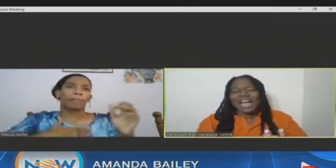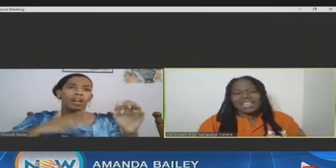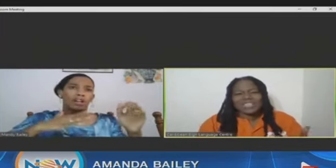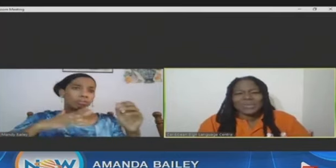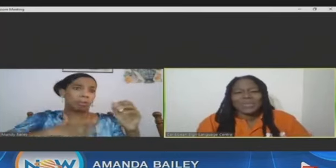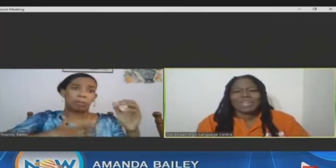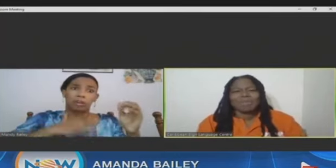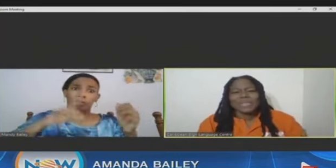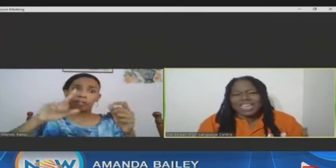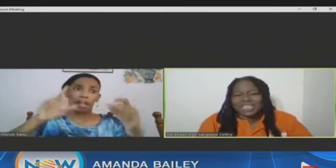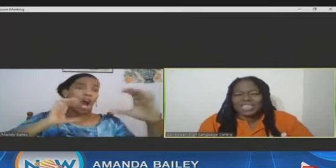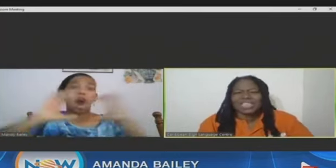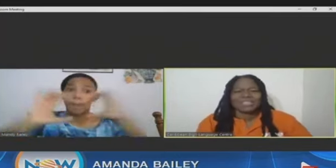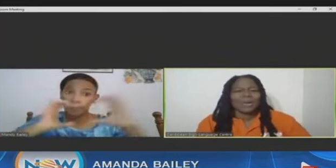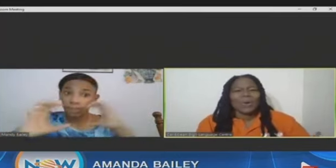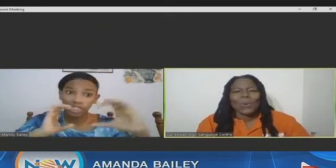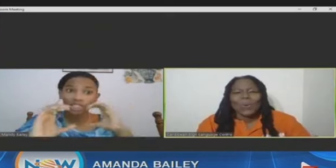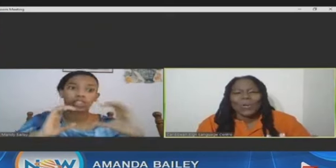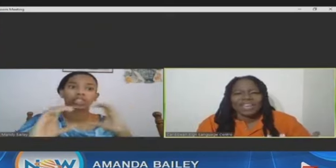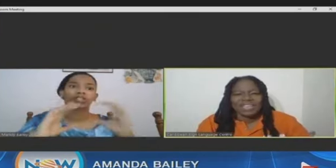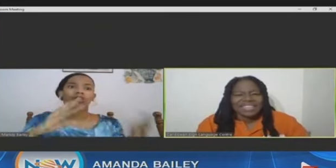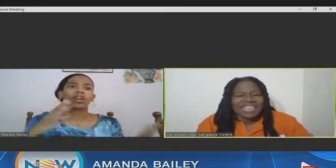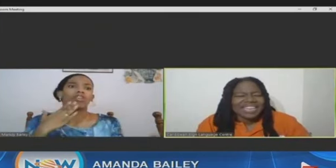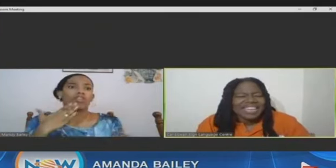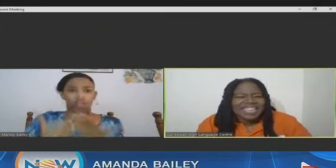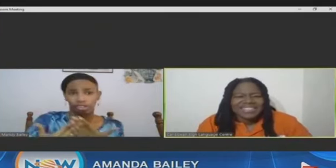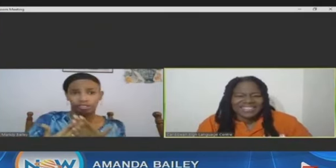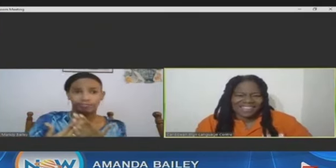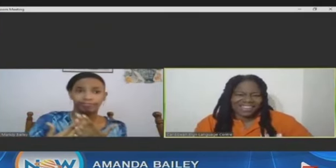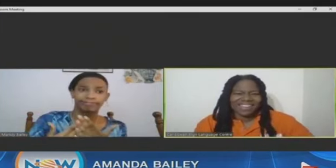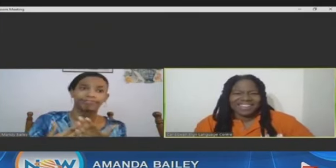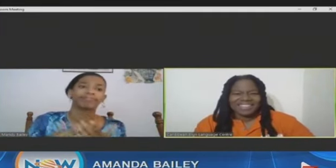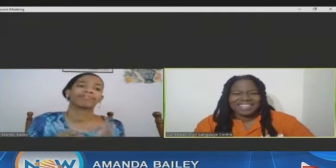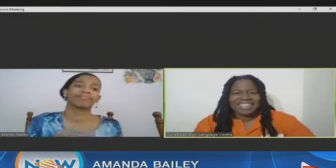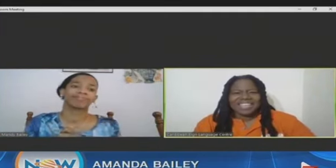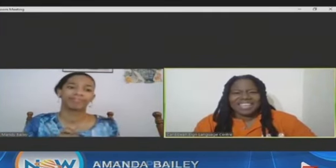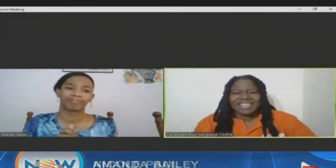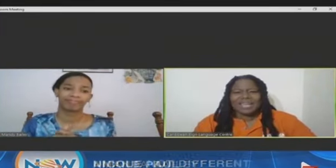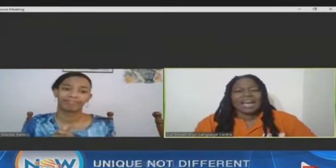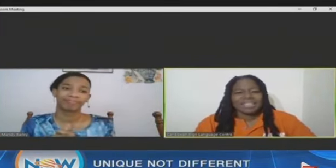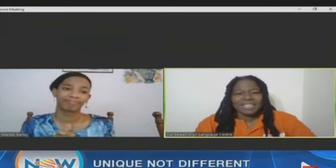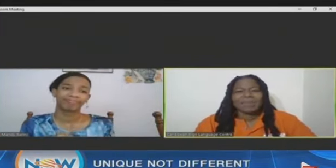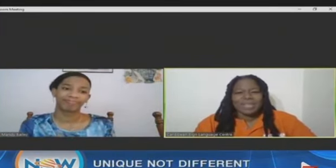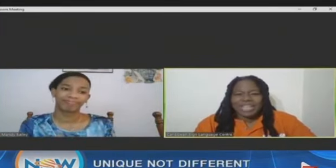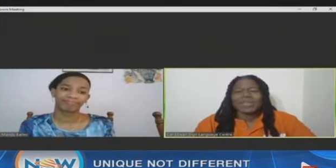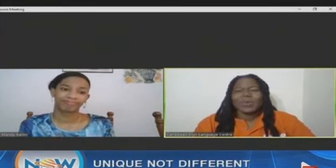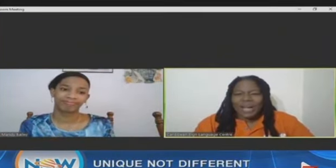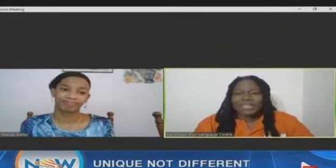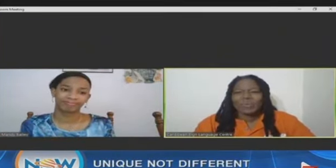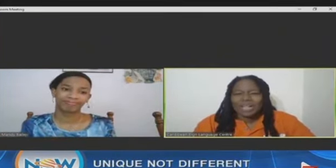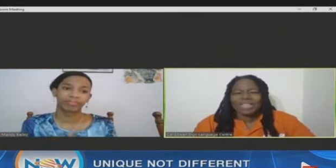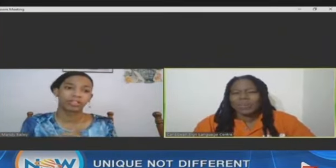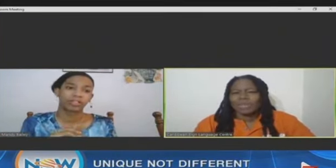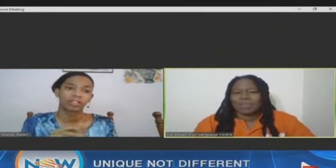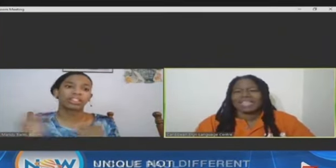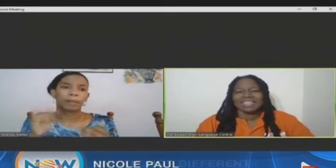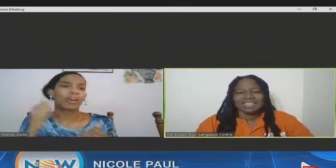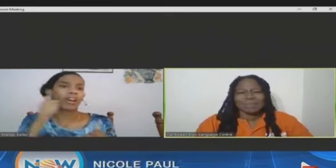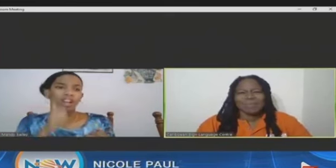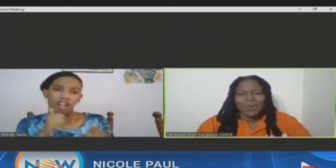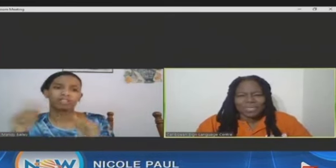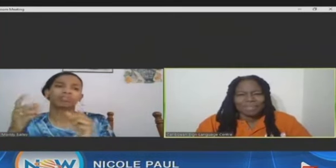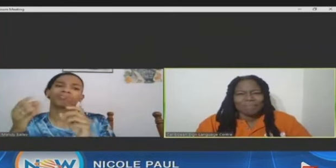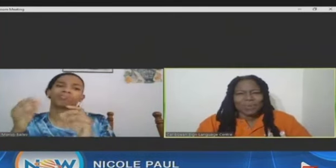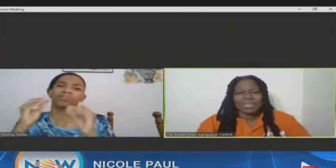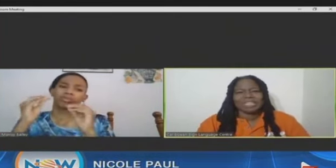language, and so communication is a whole lot easier. They actually communicate quite well now with me. That